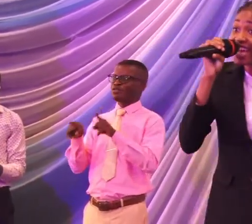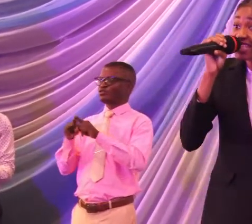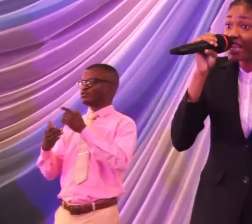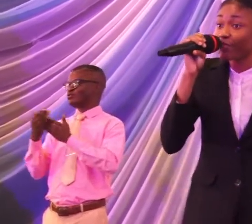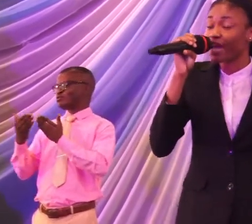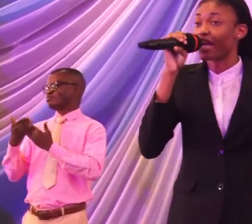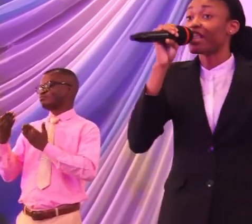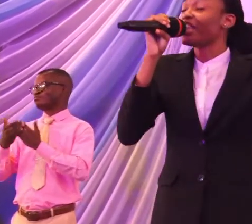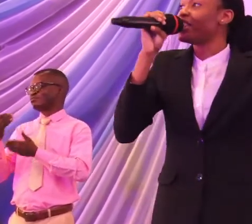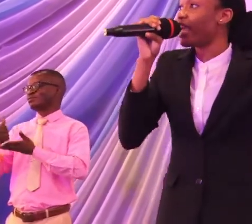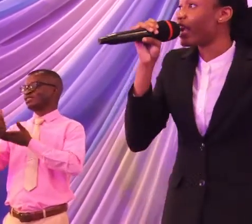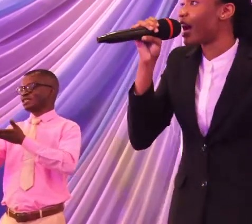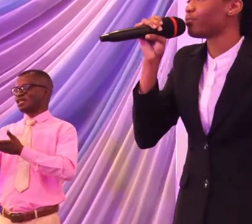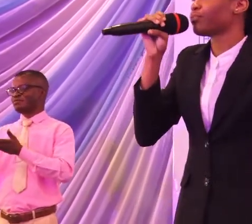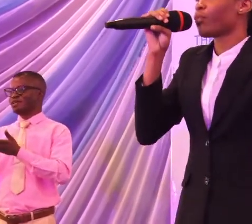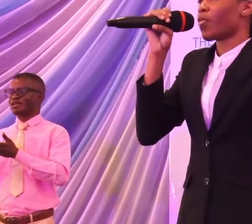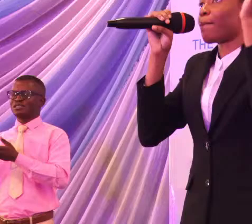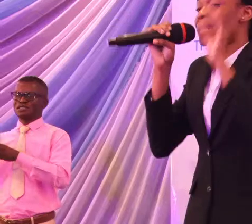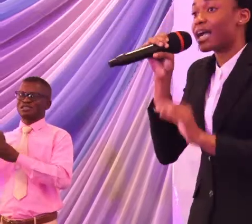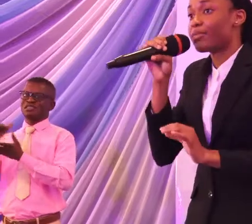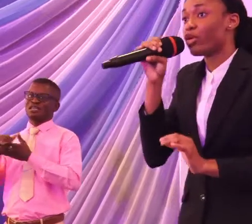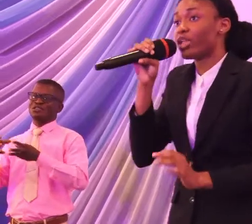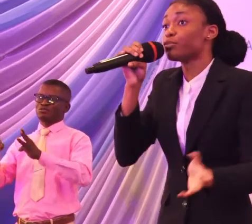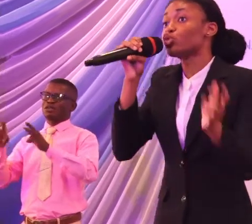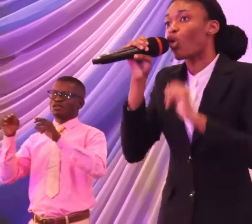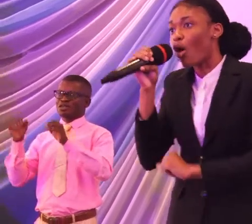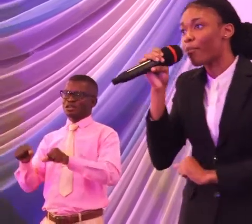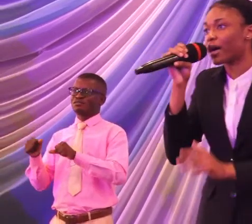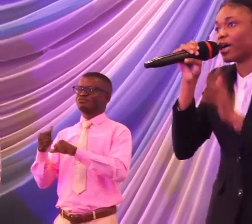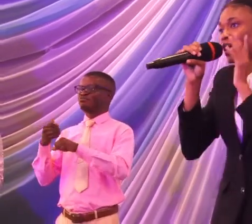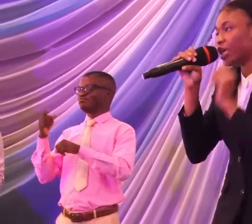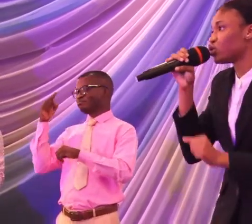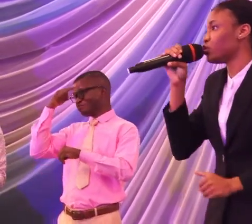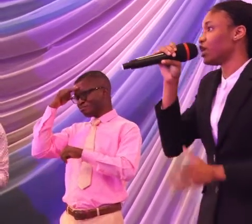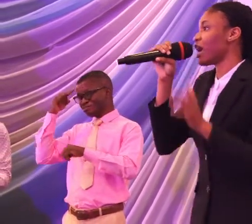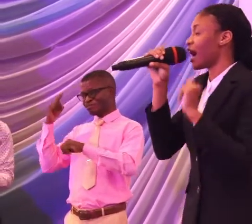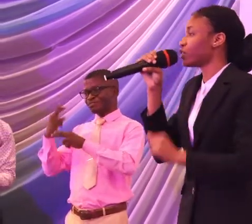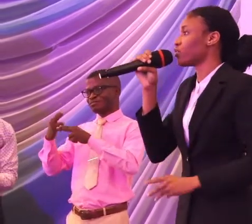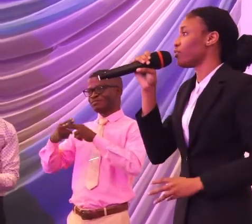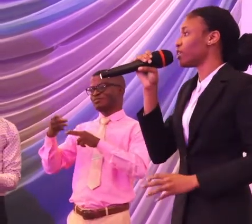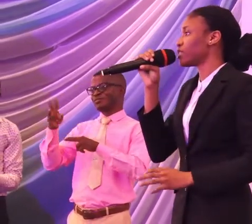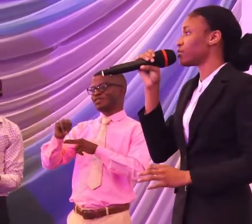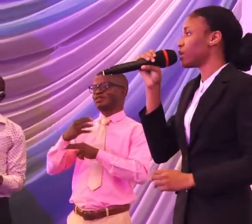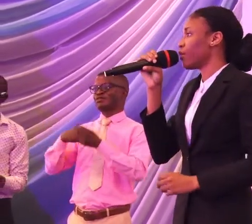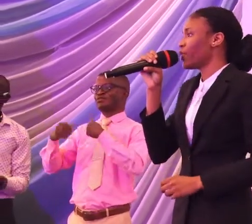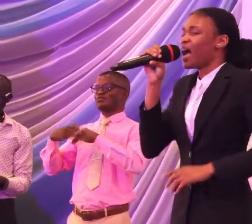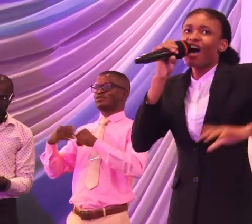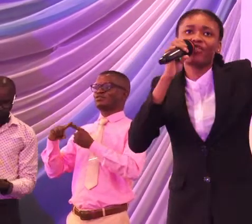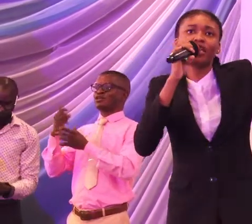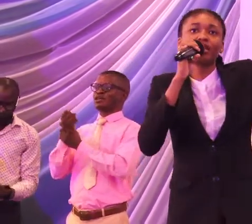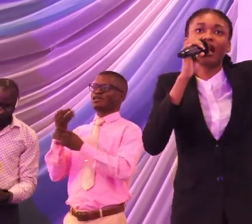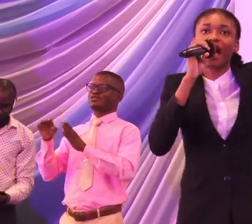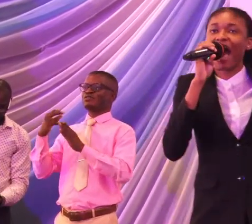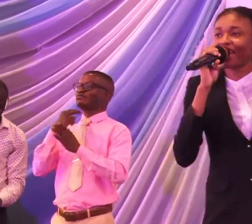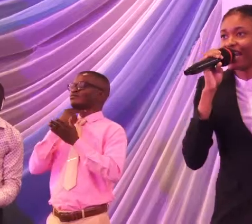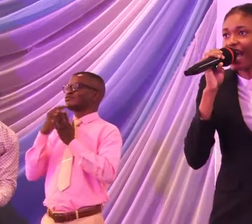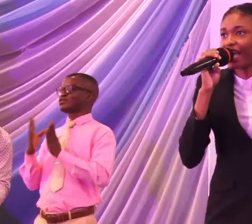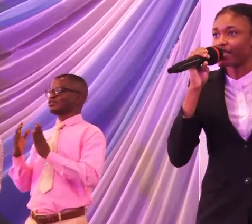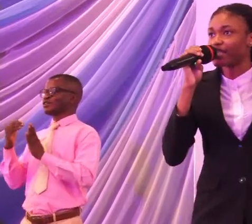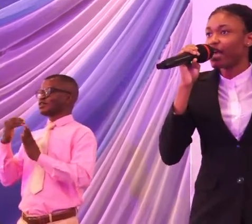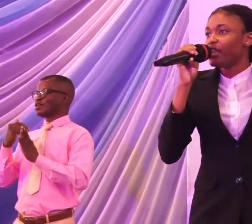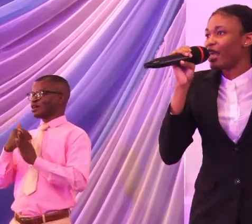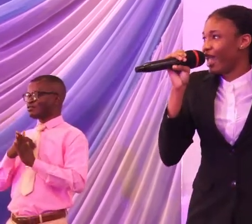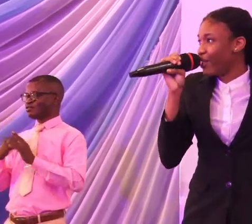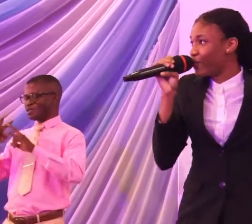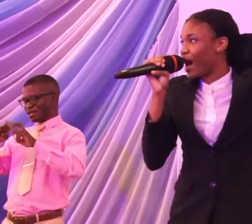in that same manner, they can blackmail them to come back into the hands of the victims. Having